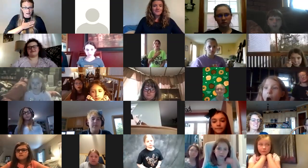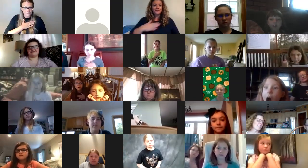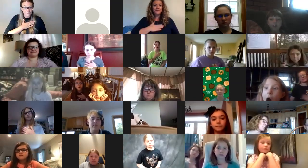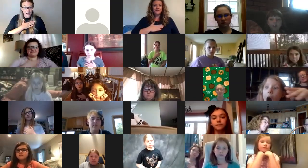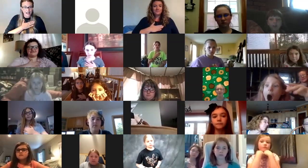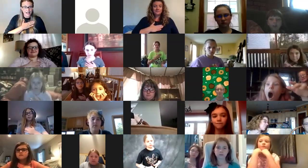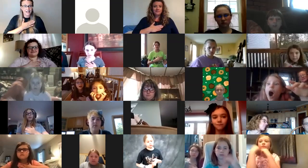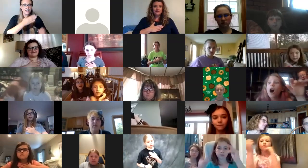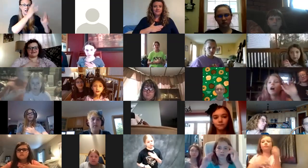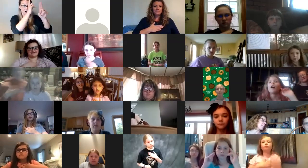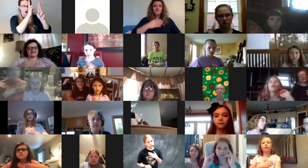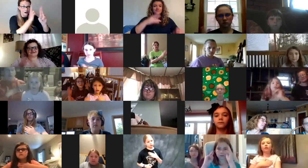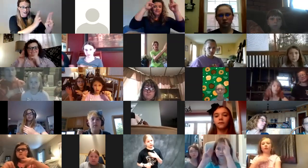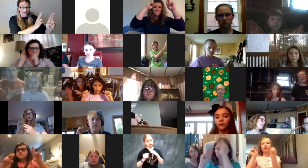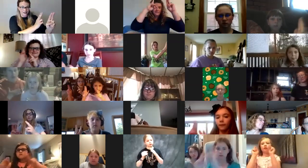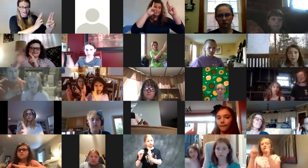On my honor,